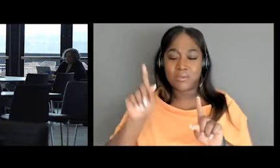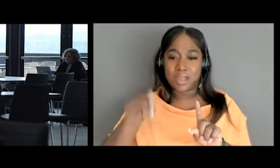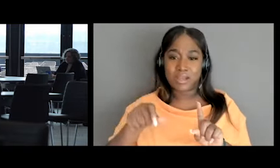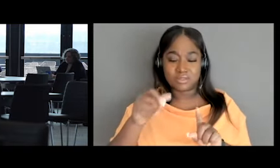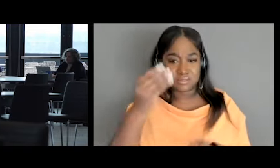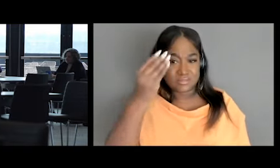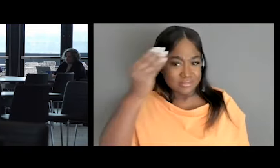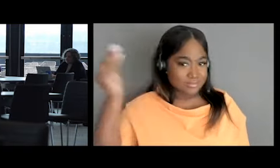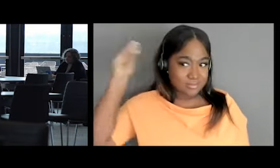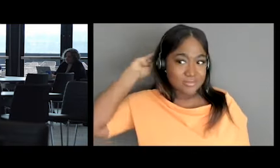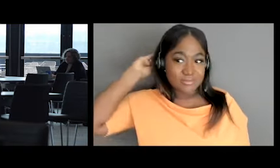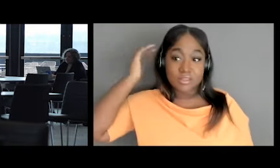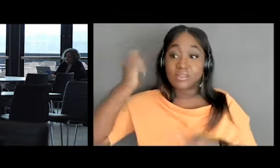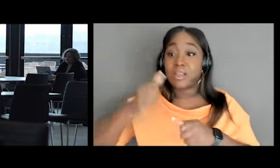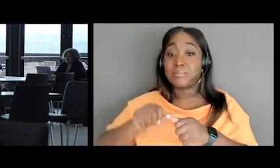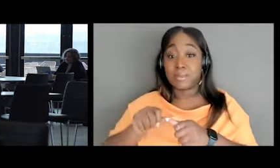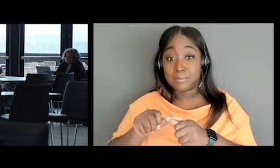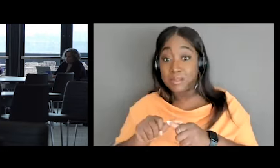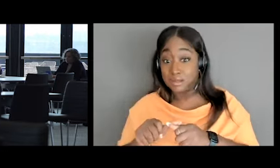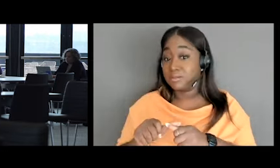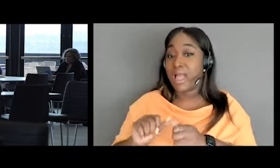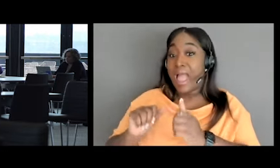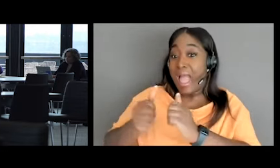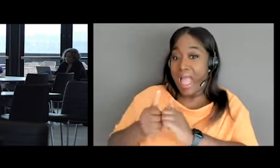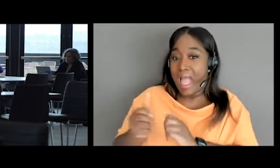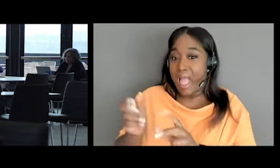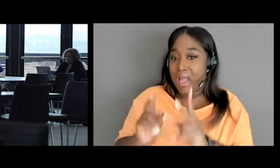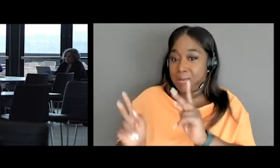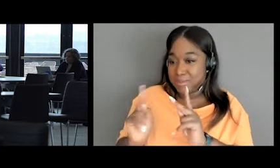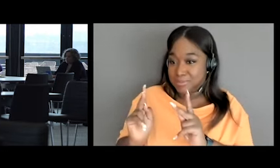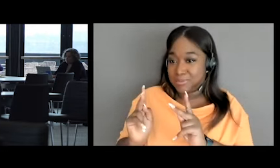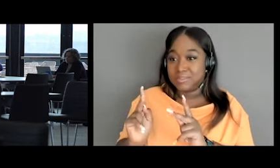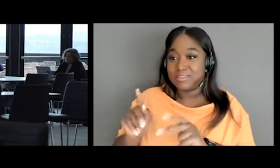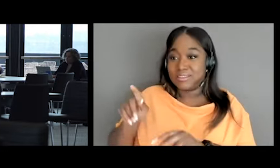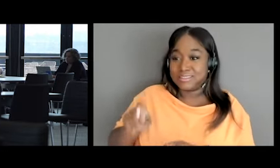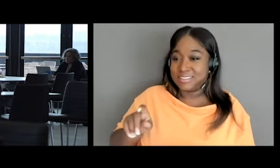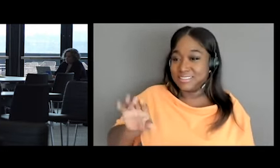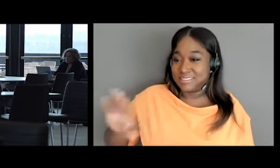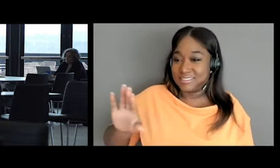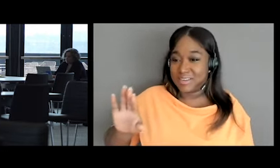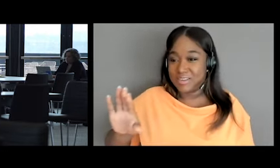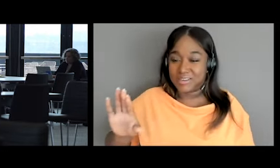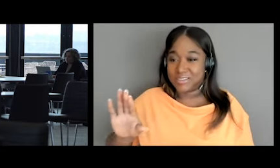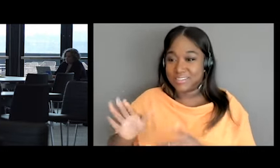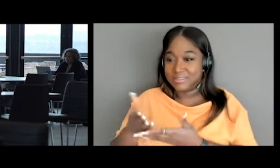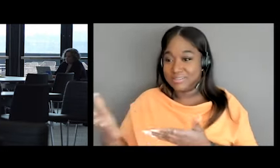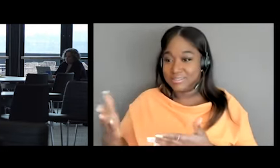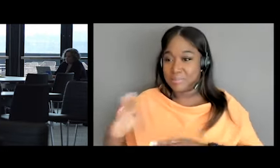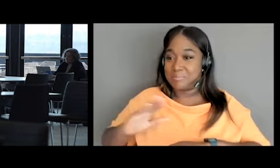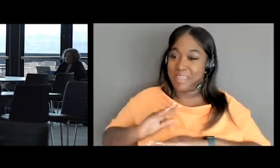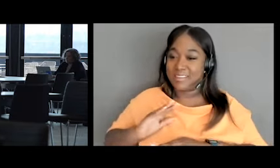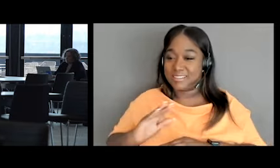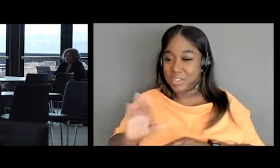how people meet their needs, and are they able to feel like their needs are met, and that they're doing it in a way that their bodies